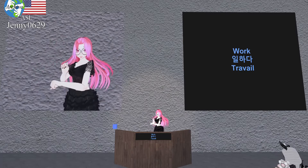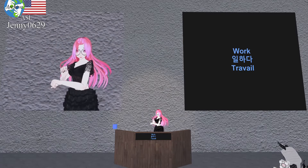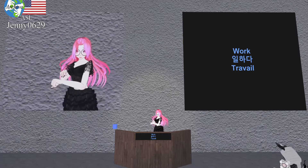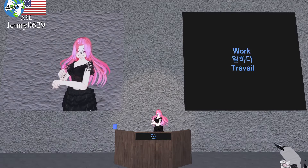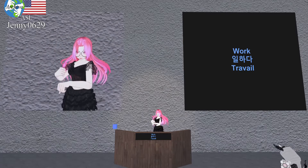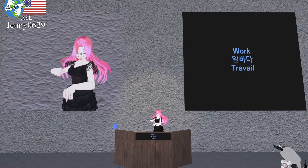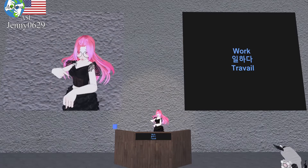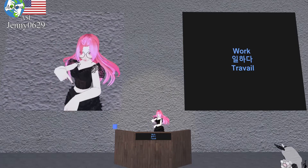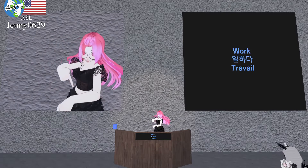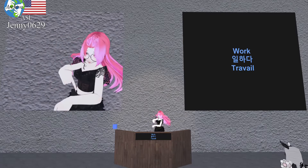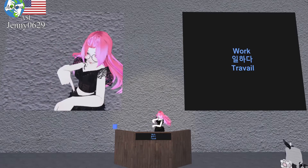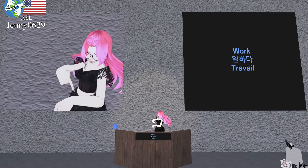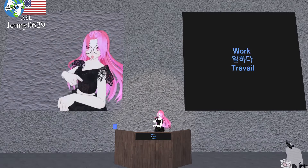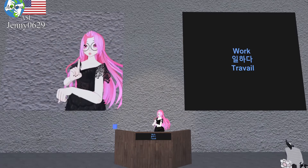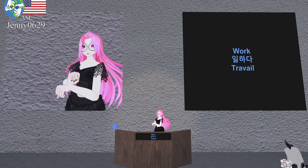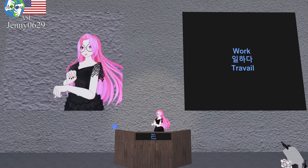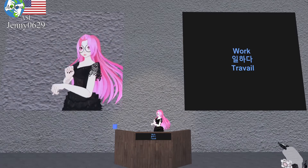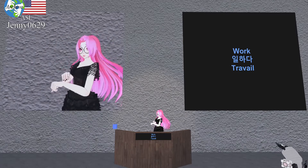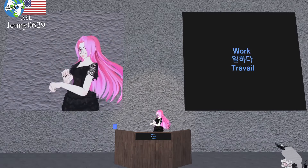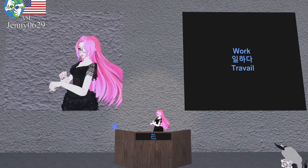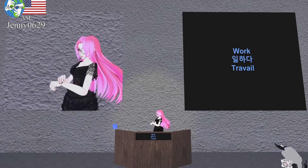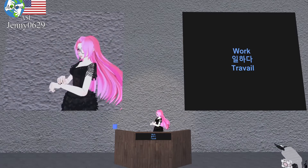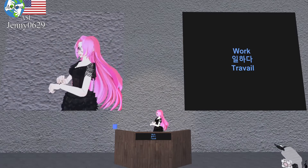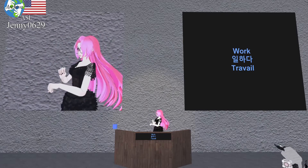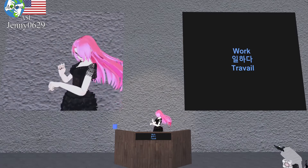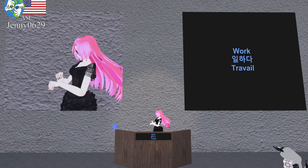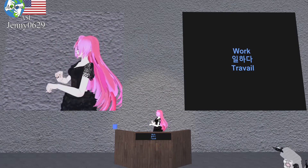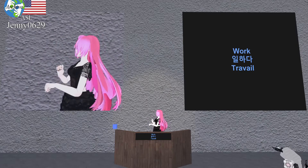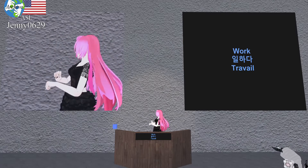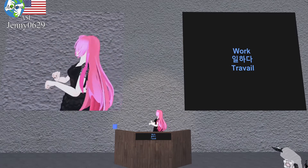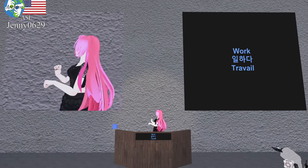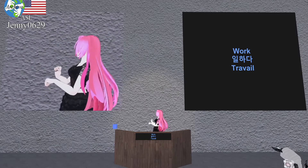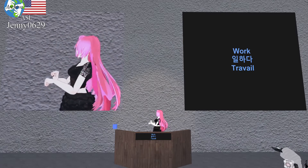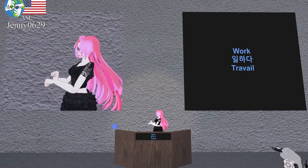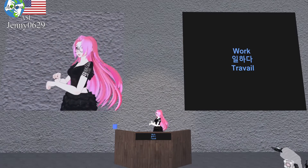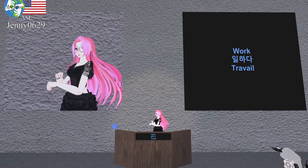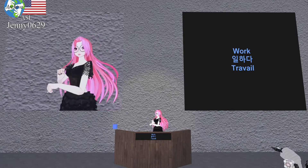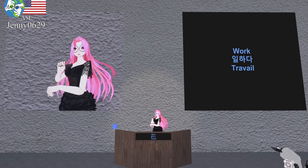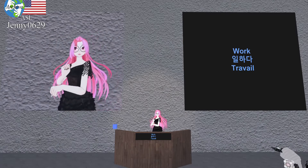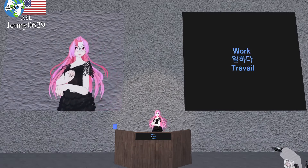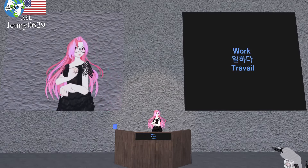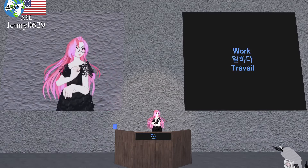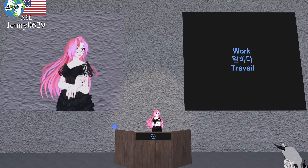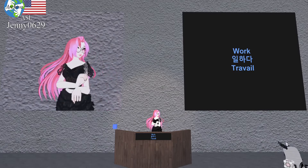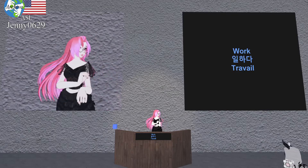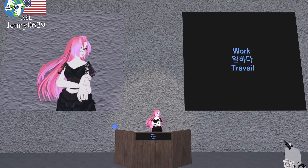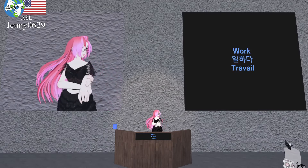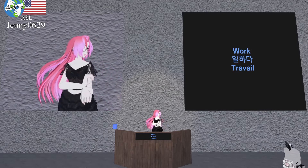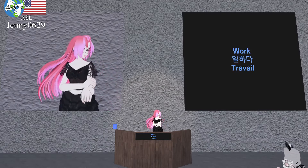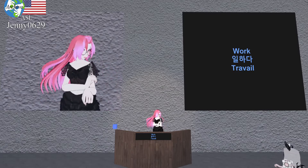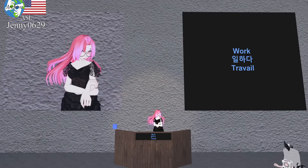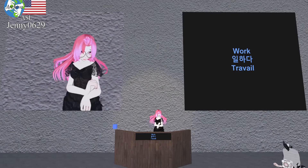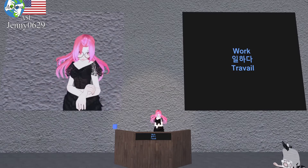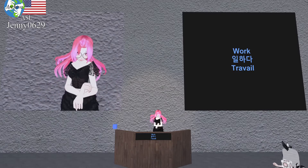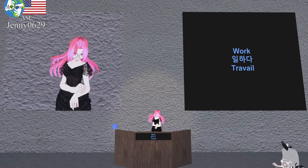Like this. On wrist area. Work. Work.